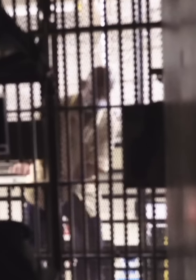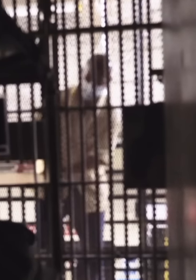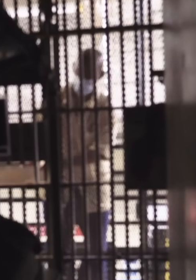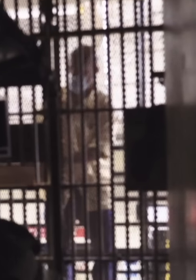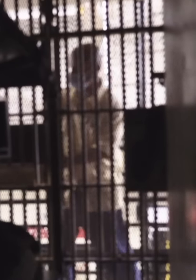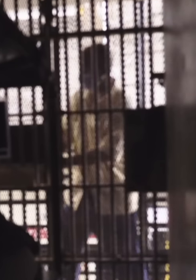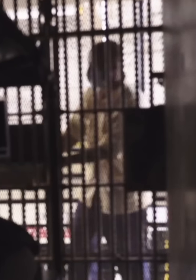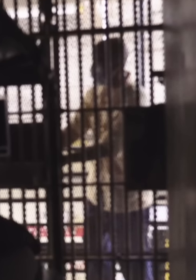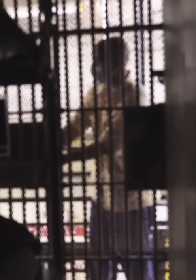So,